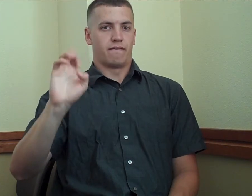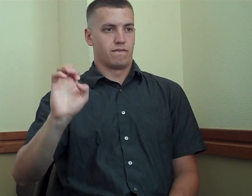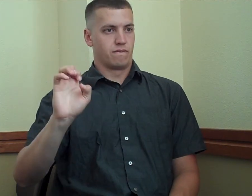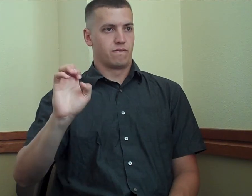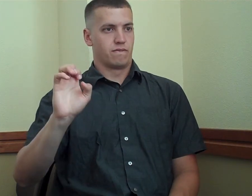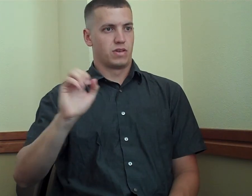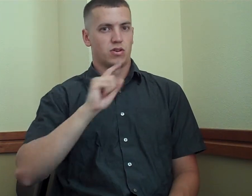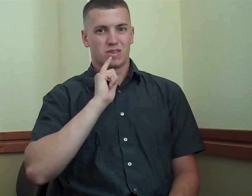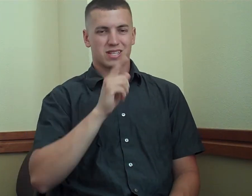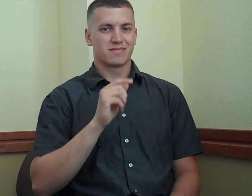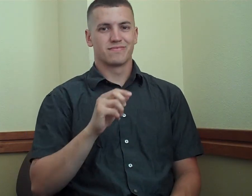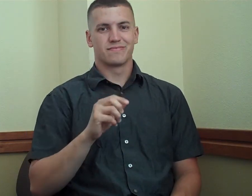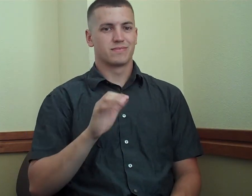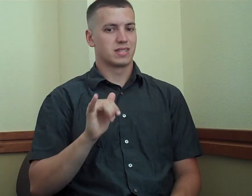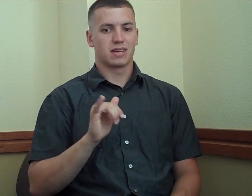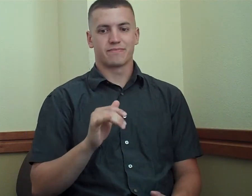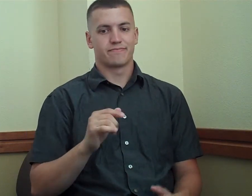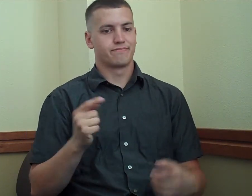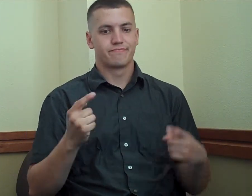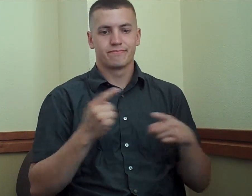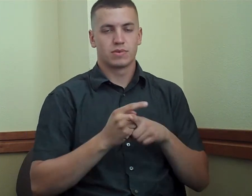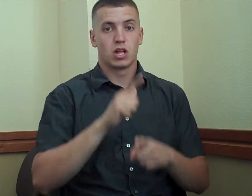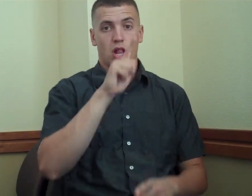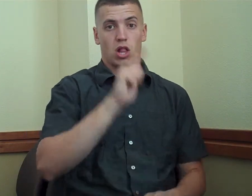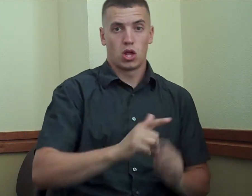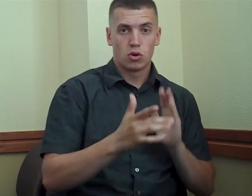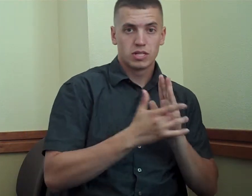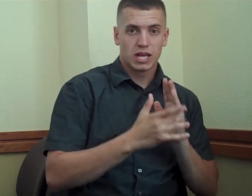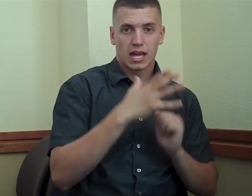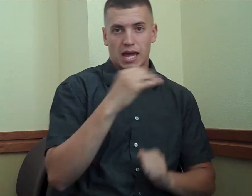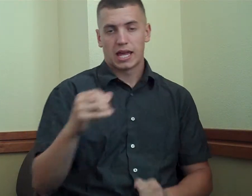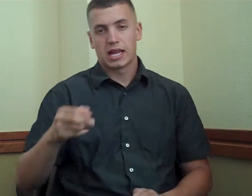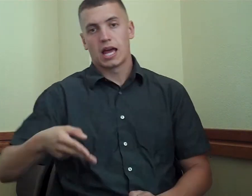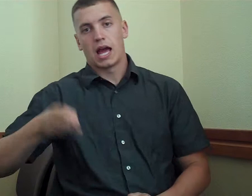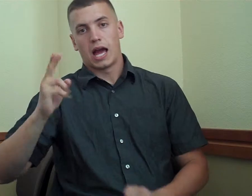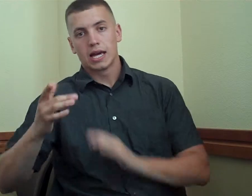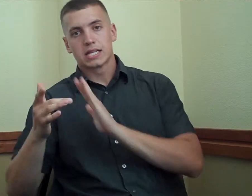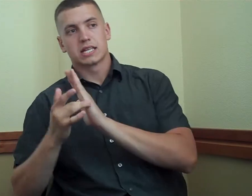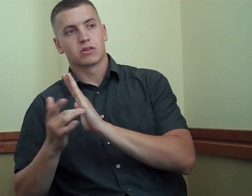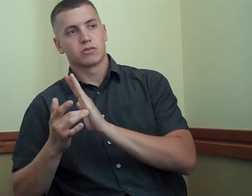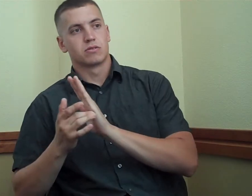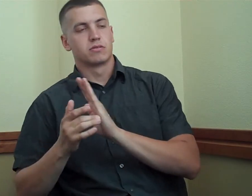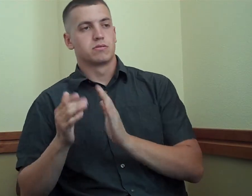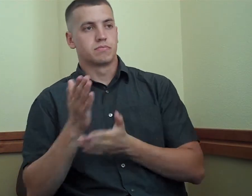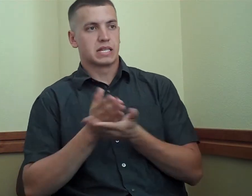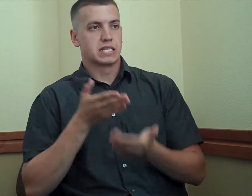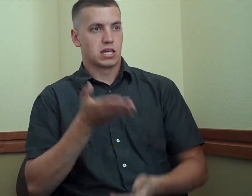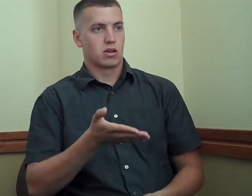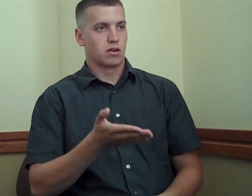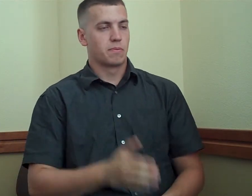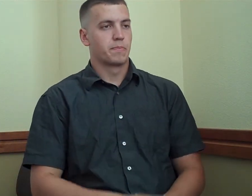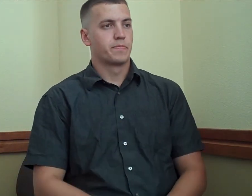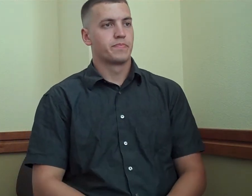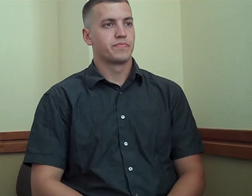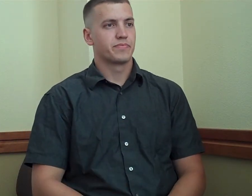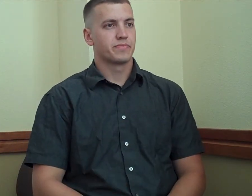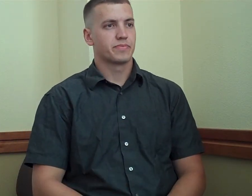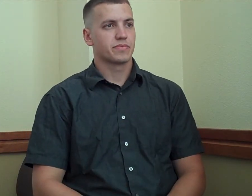high-tech product at the same time. The low-tech bit is that it's literally a pig's heart valve mounted in the high-tech bit, which is a memory metal